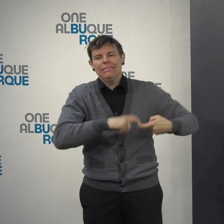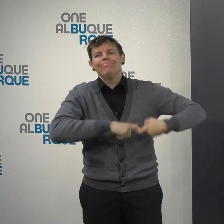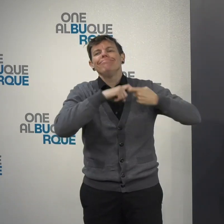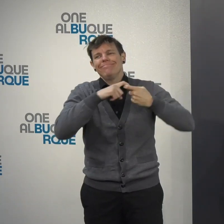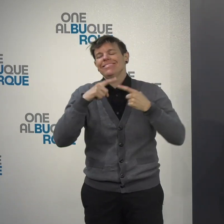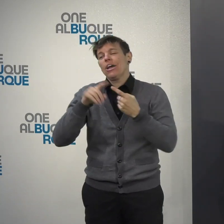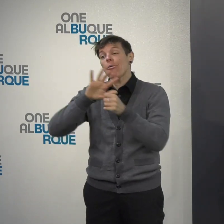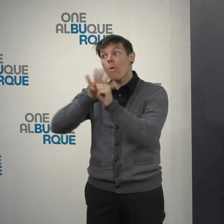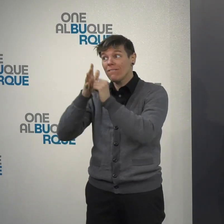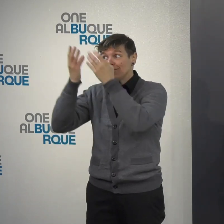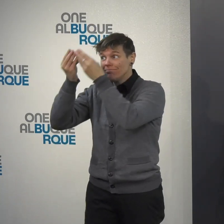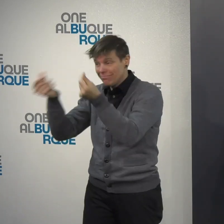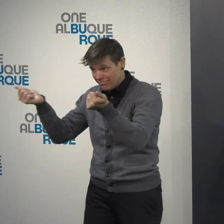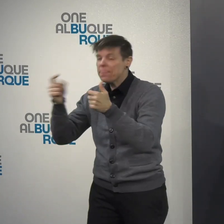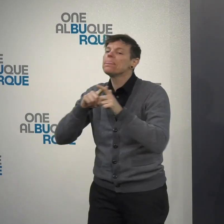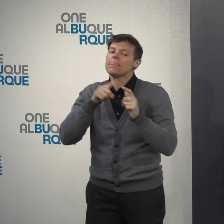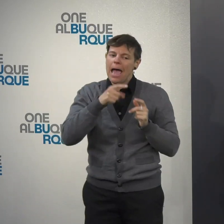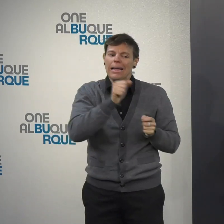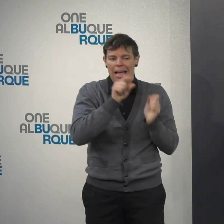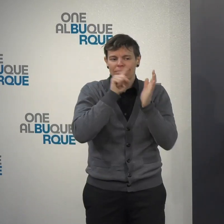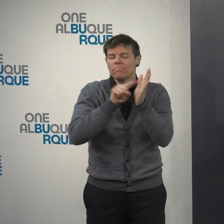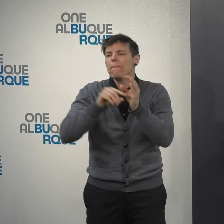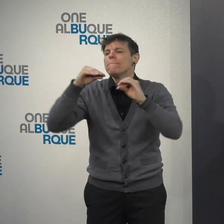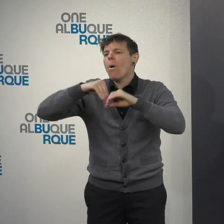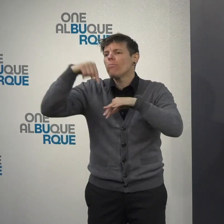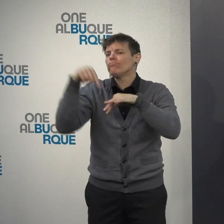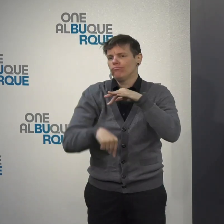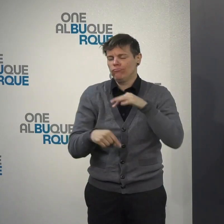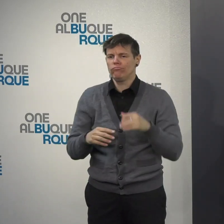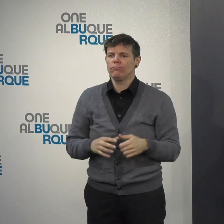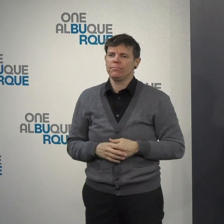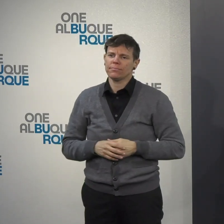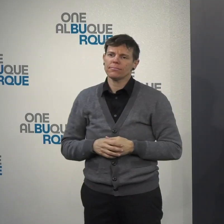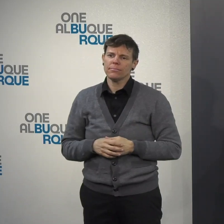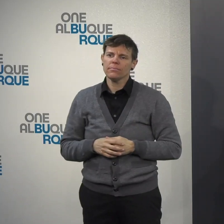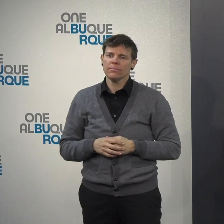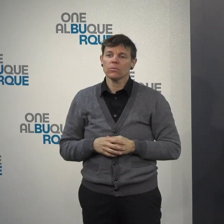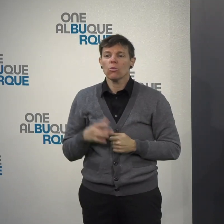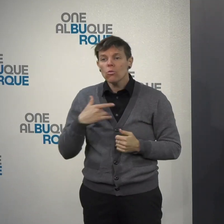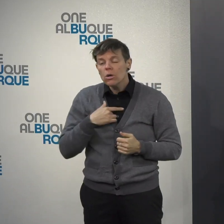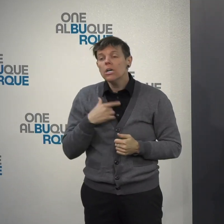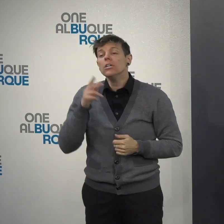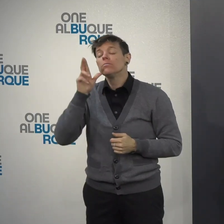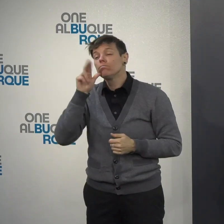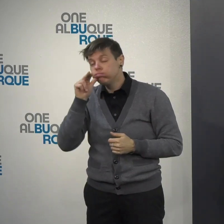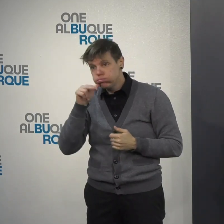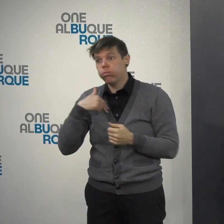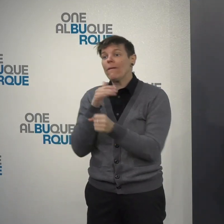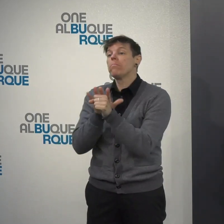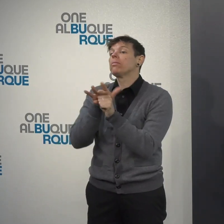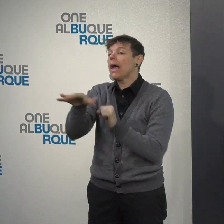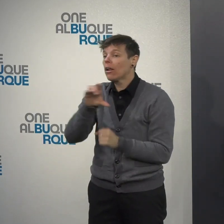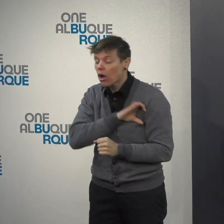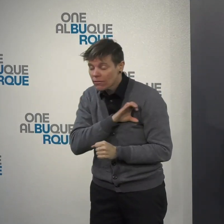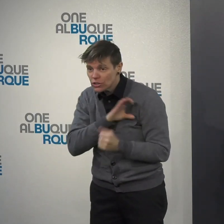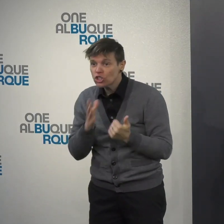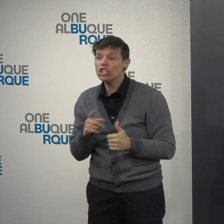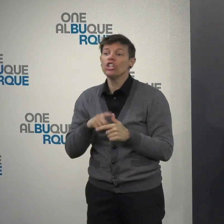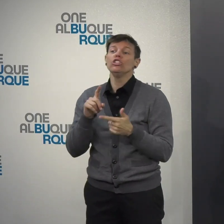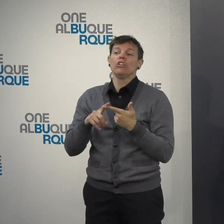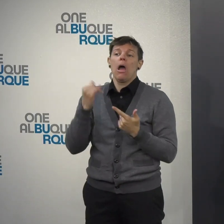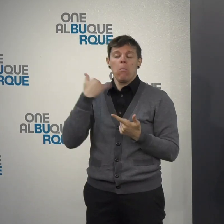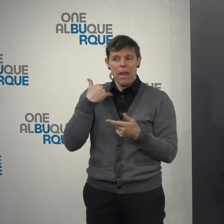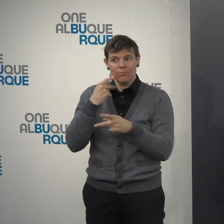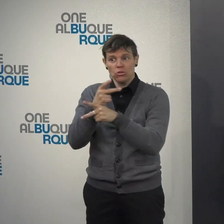388 officers and 95 supervisors available, should we ever reach that critical mass situation with the disease. It also gives